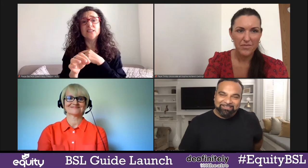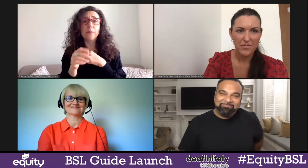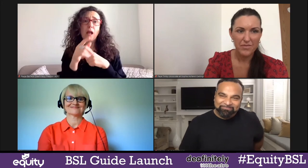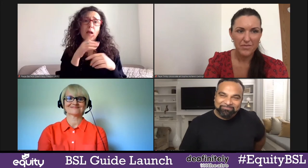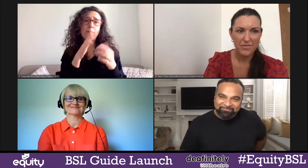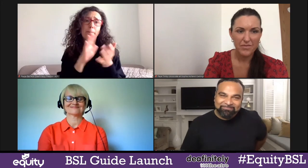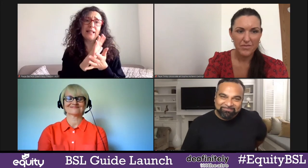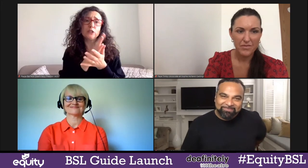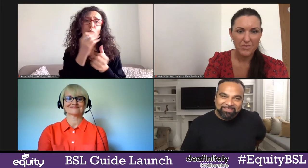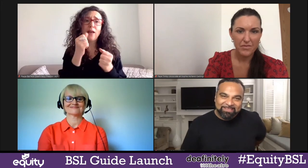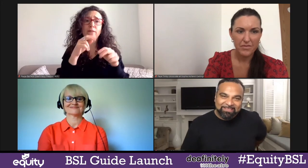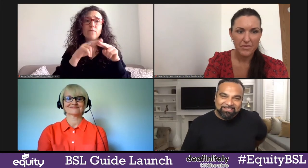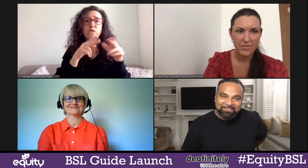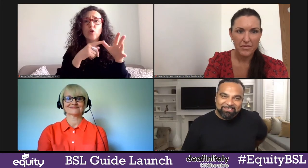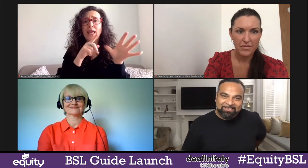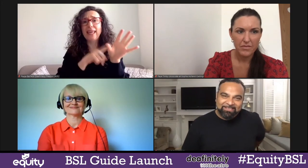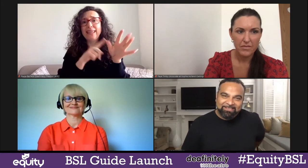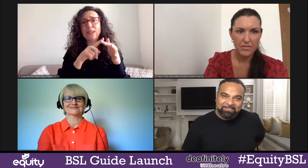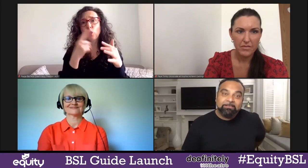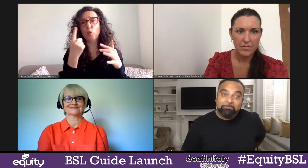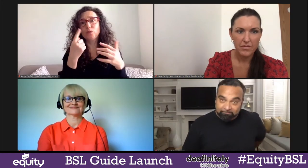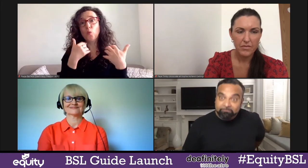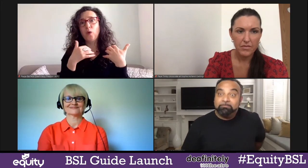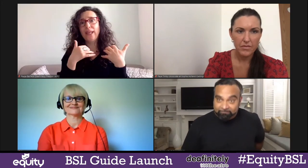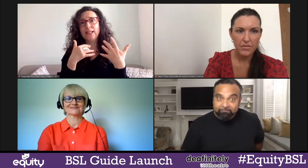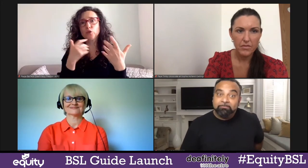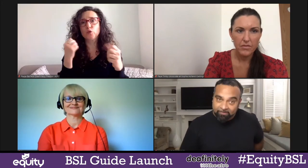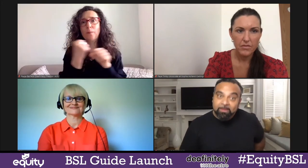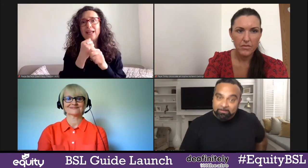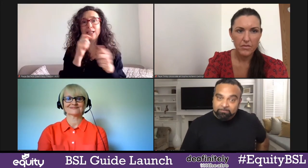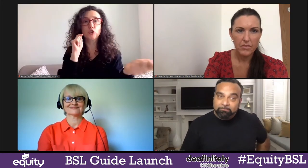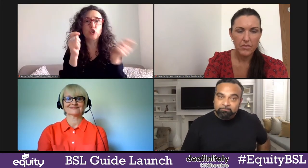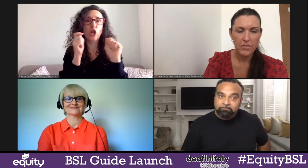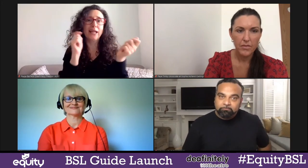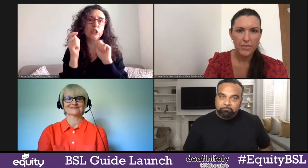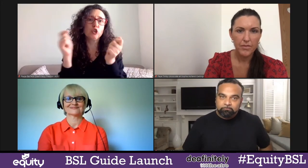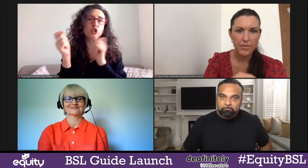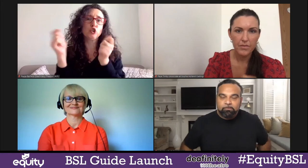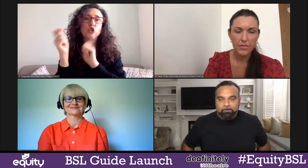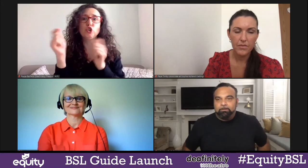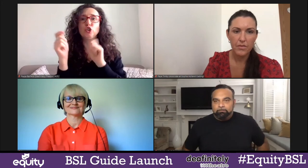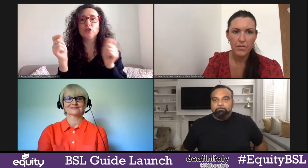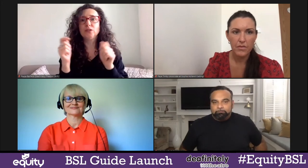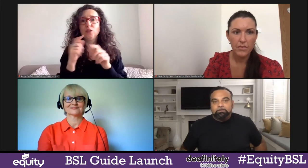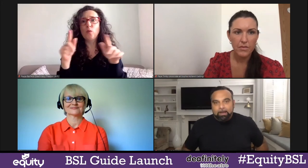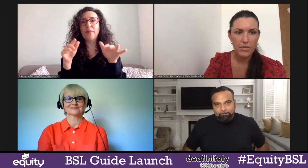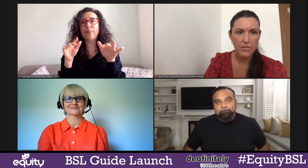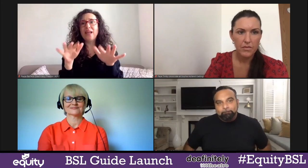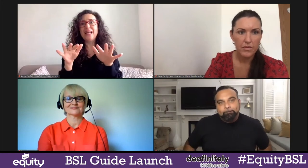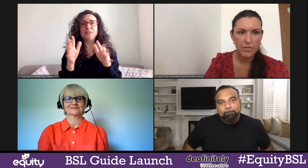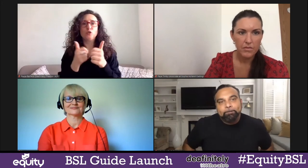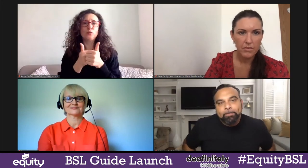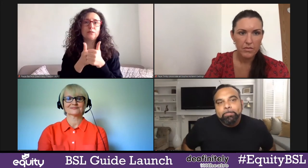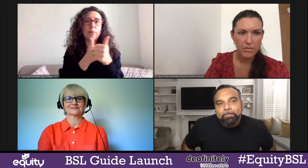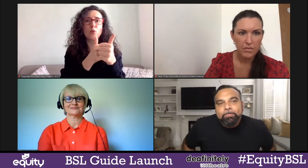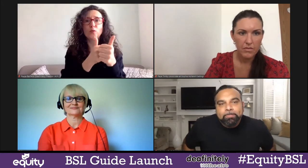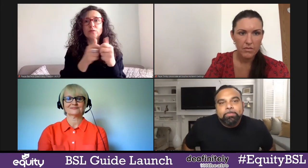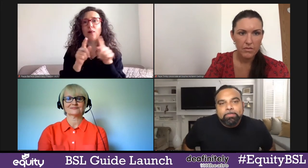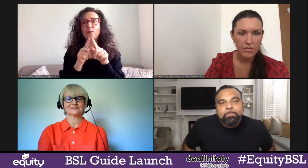to respond to that, really. That's such a good point. And I'm so pleased to have a representative from the casting industry,